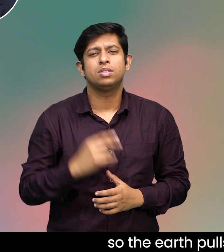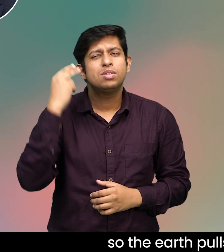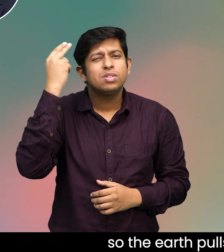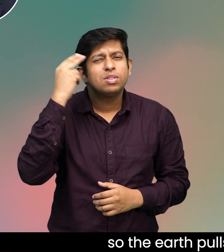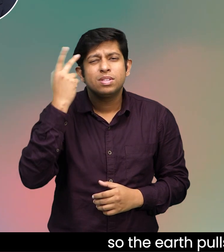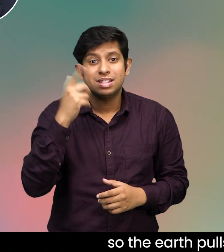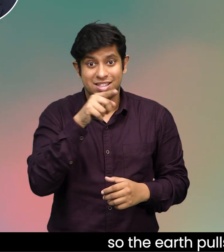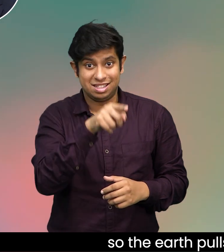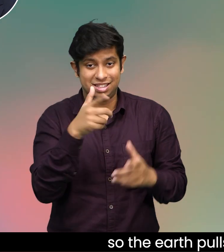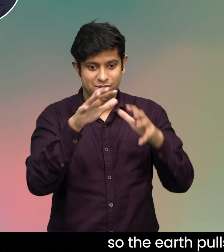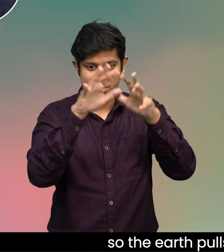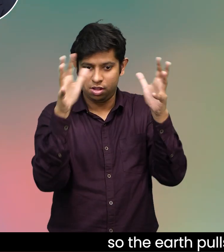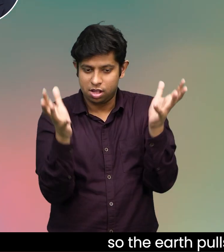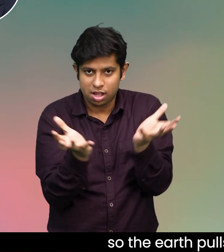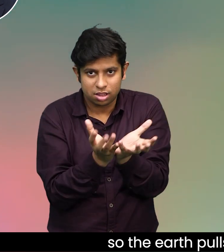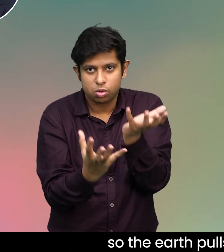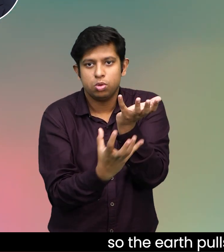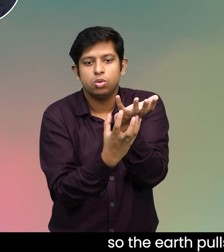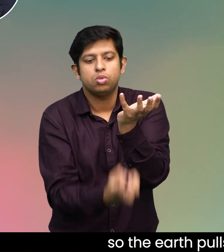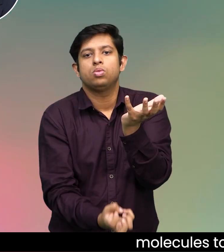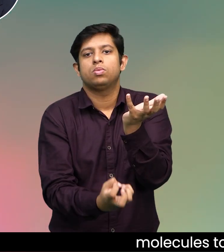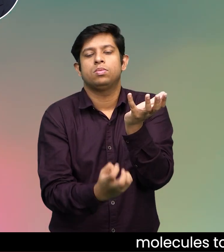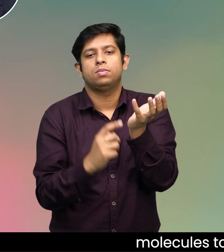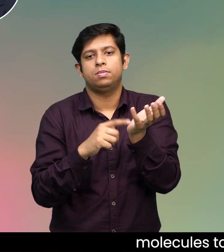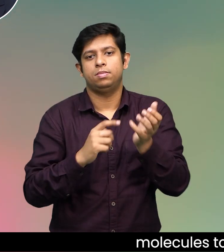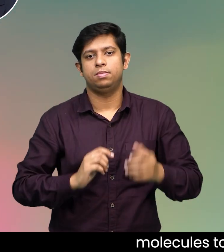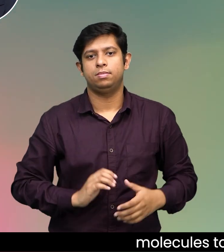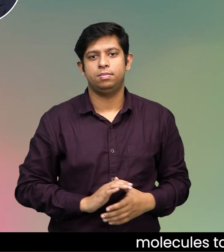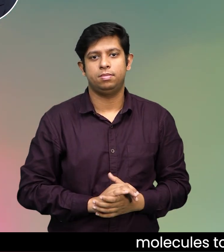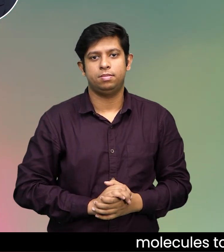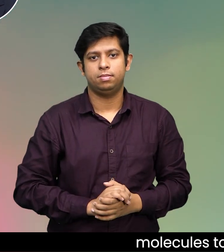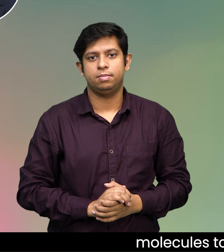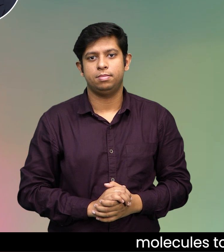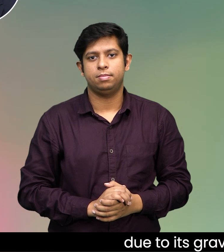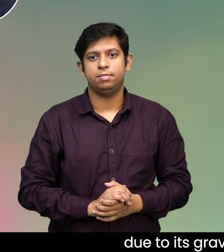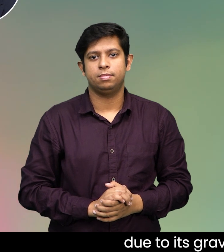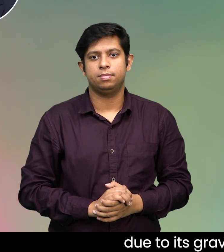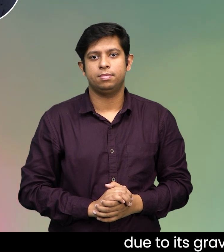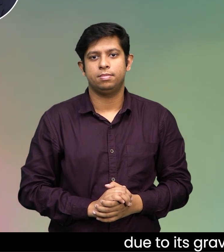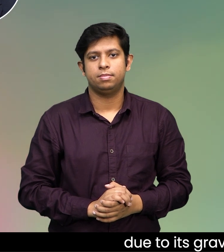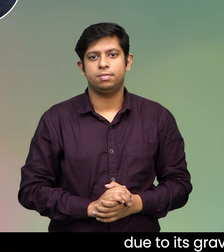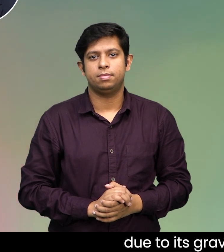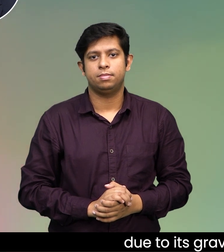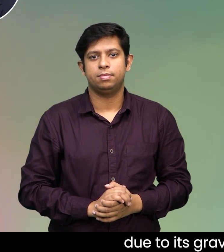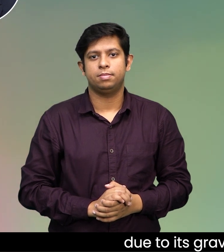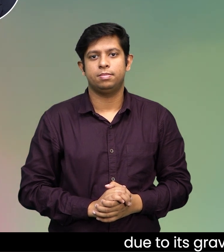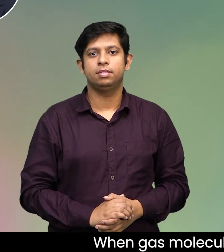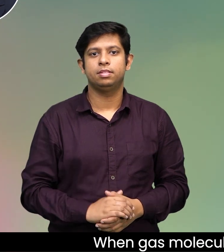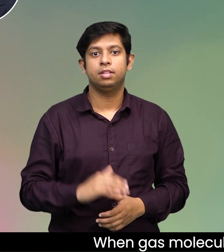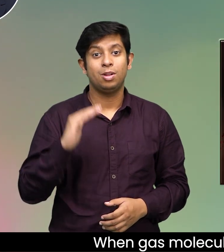So, the earth pulls most of the air molecules to its surface due to its gravitational